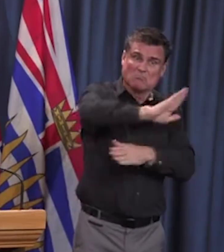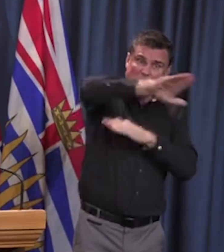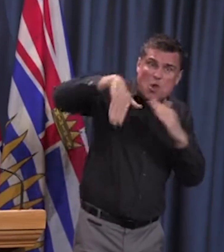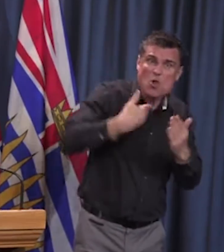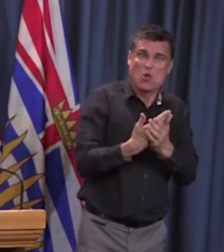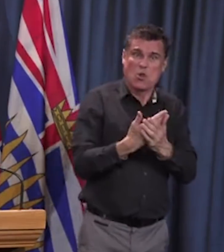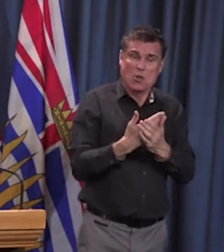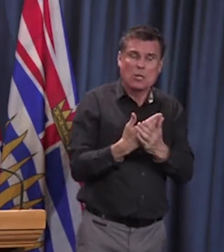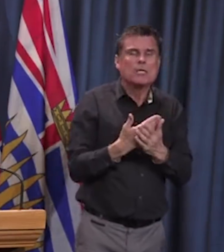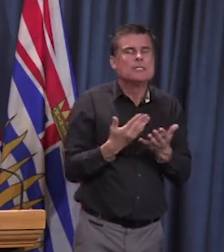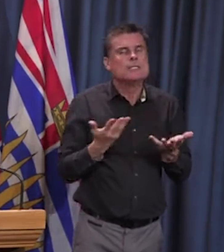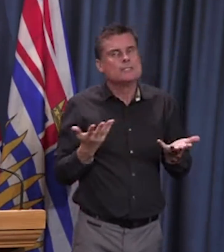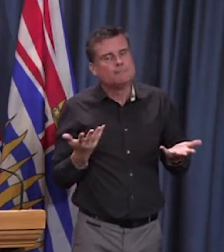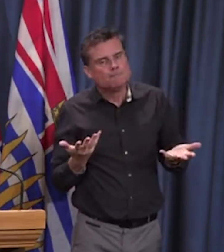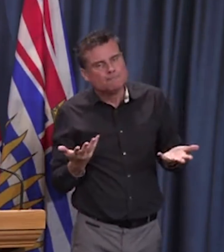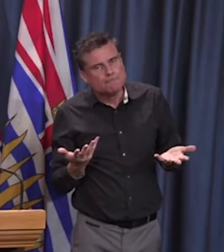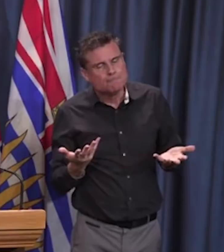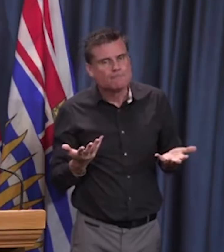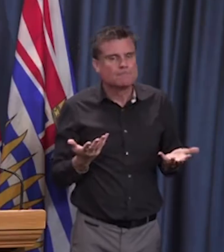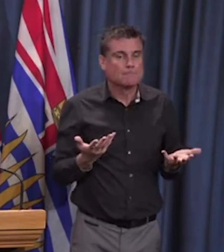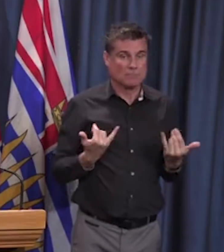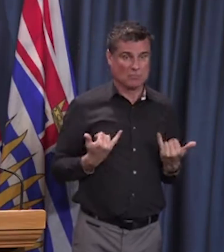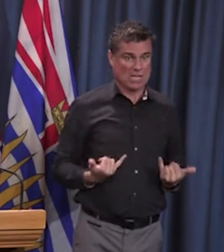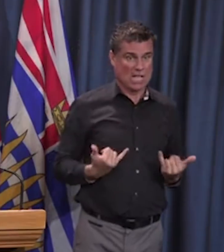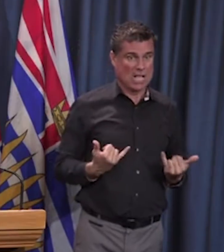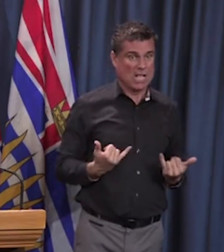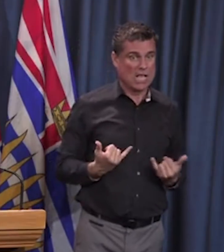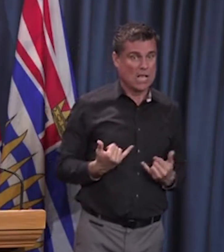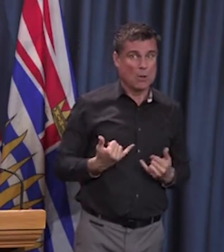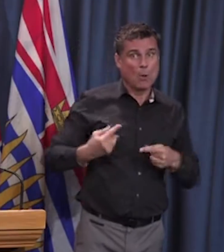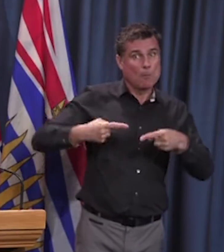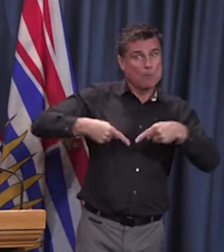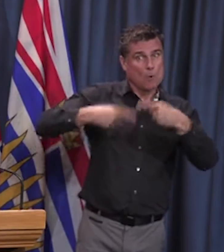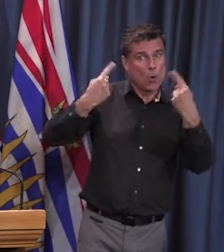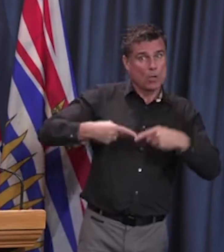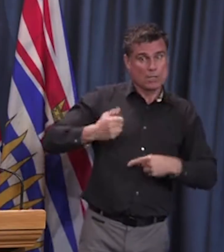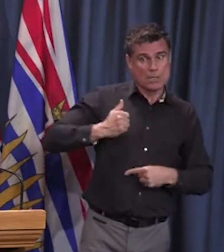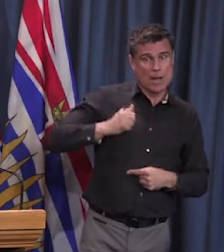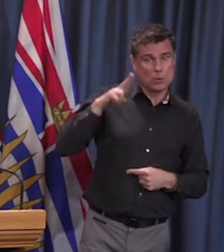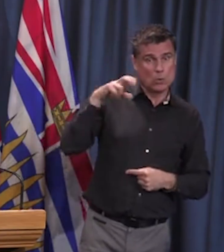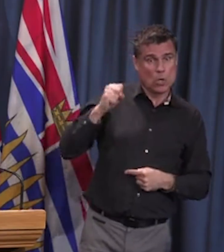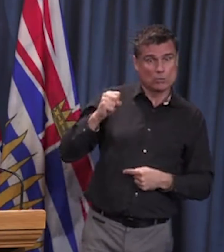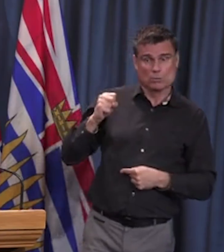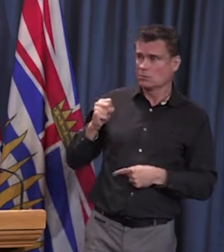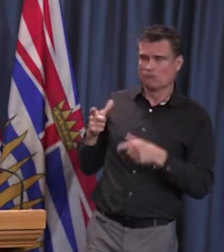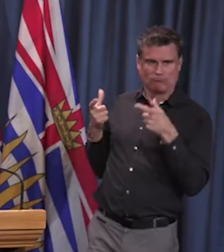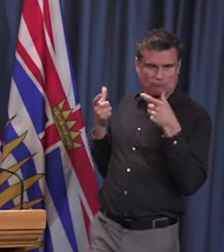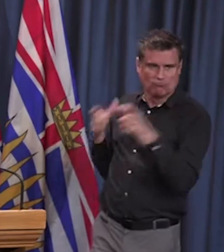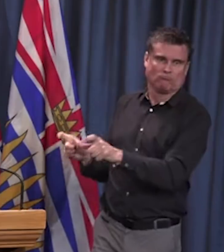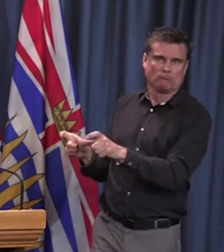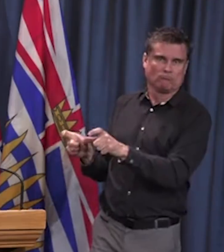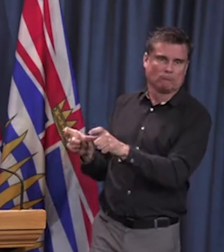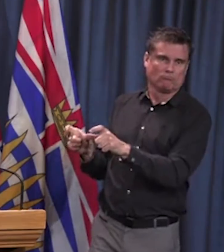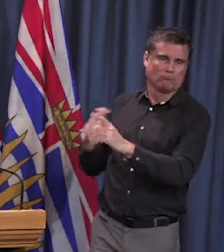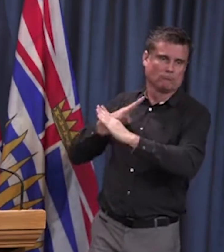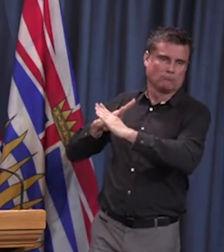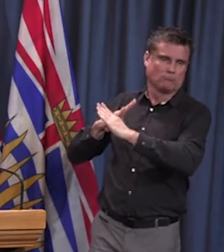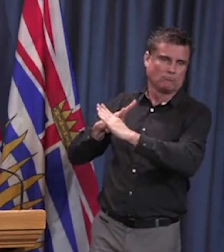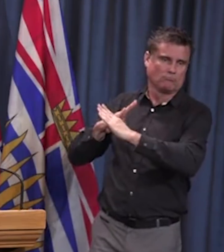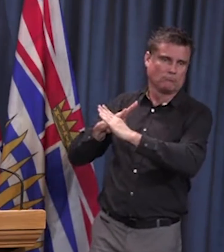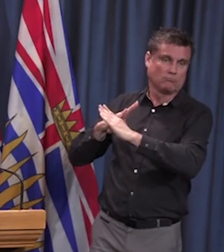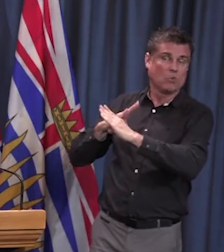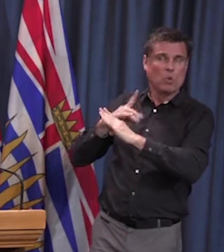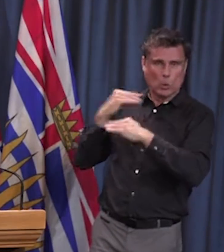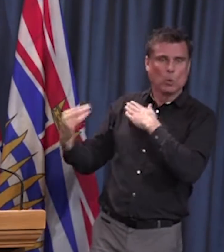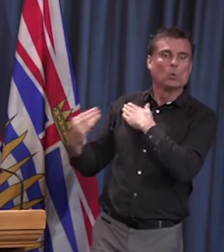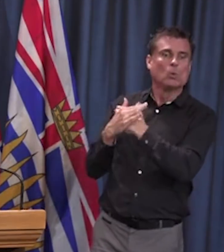to anyone but essential personnel or essential individuals. Our economy is grinding to a